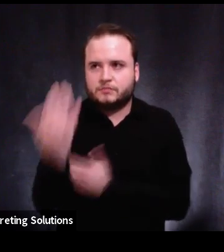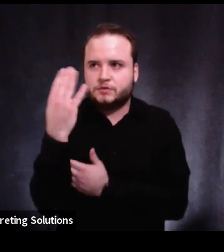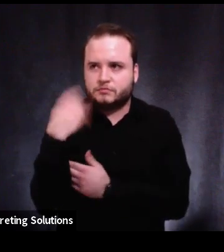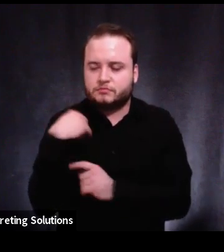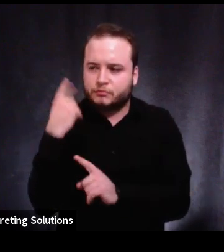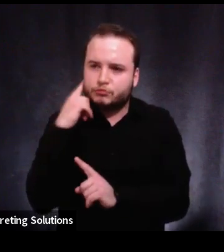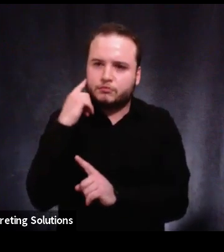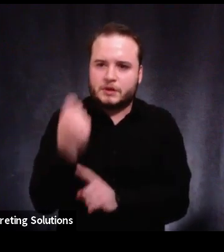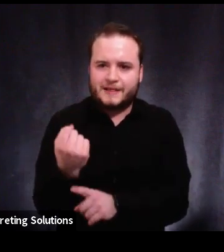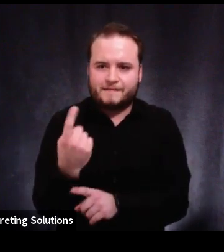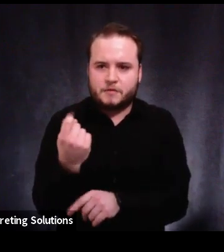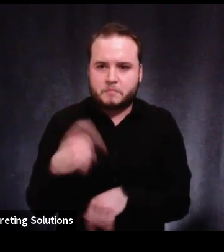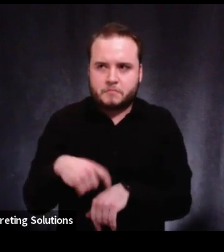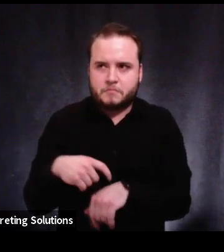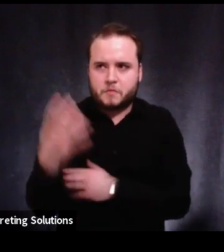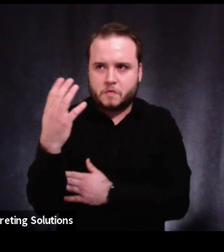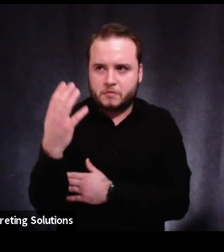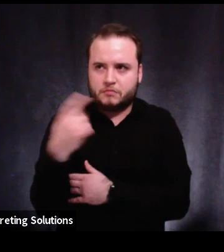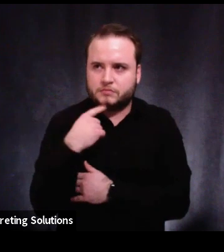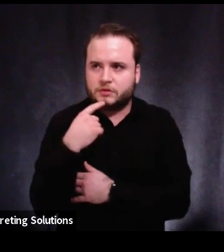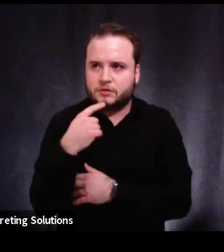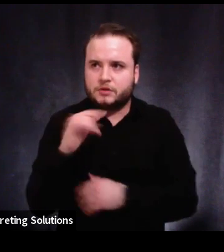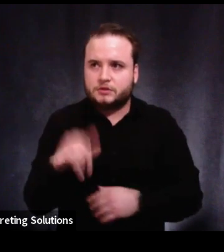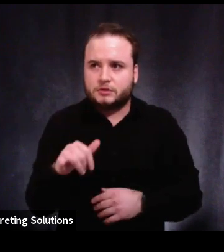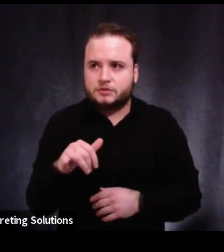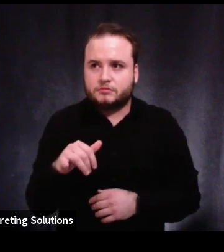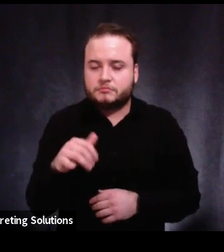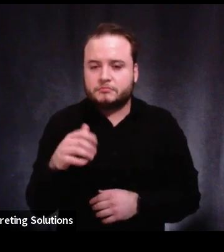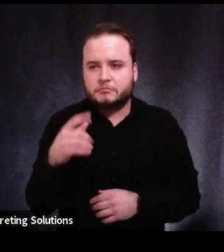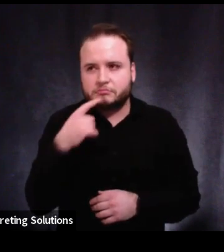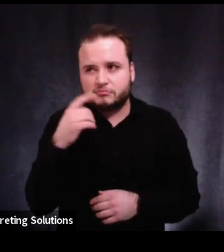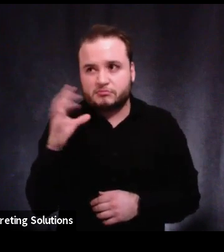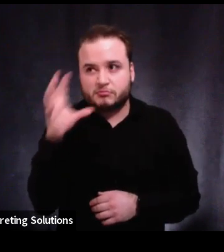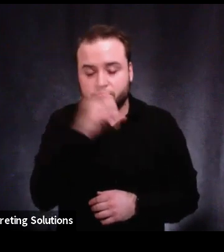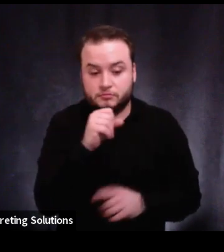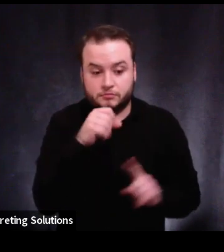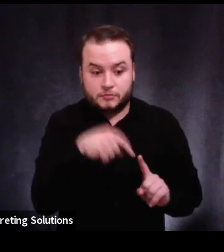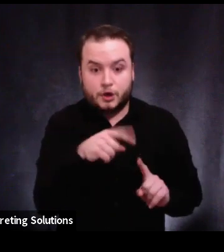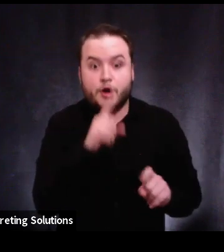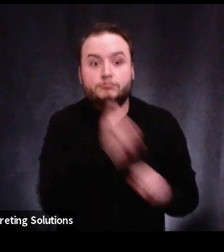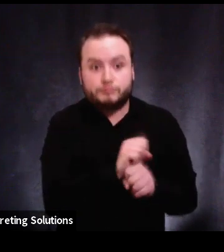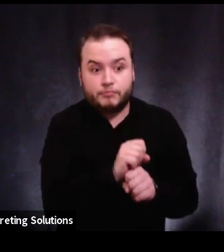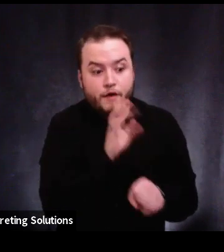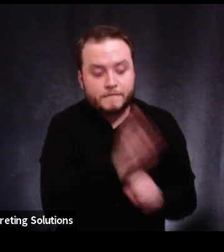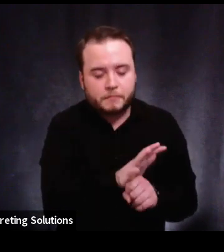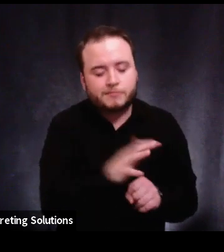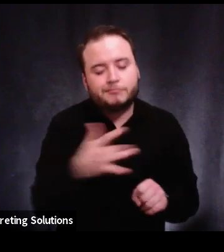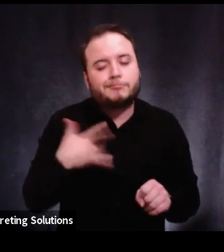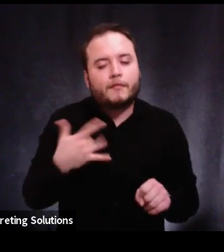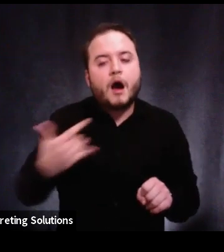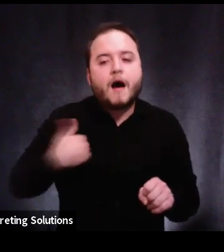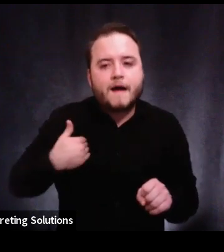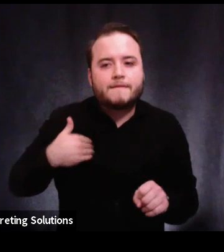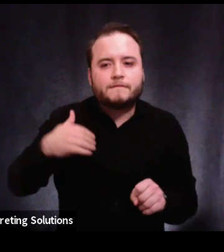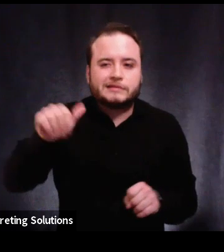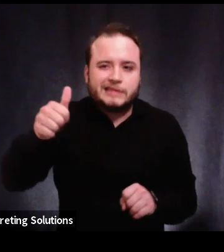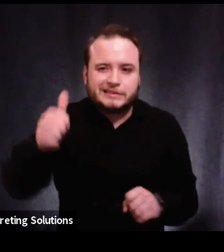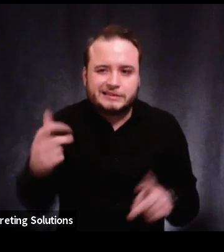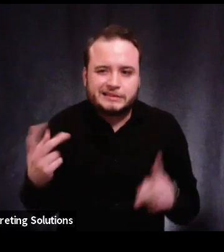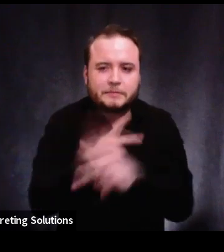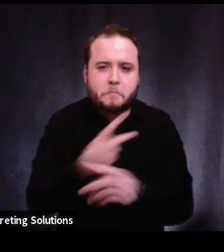10 times the cases that are actually reported as confirmed. I know that we said that's the tip of the iceberg, but I think that was the most